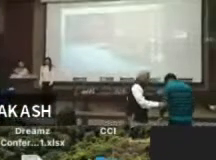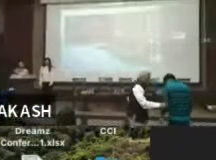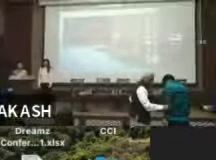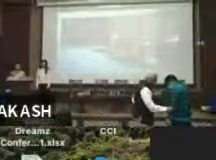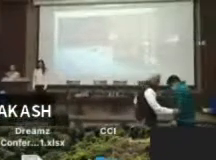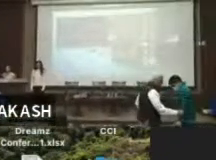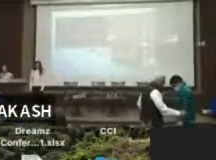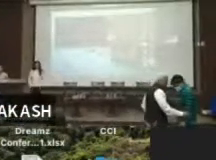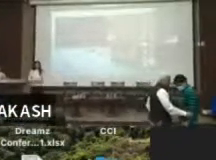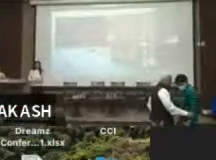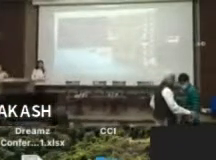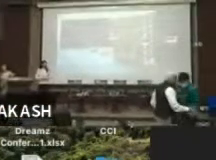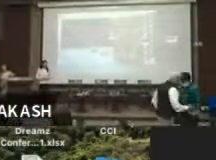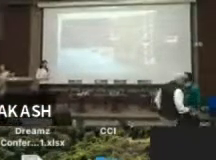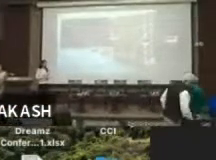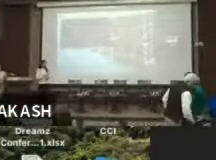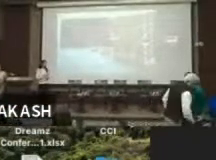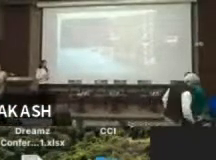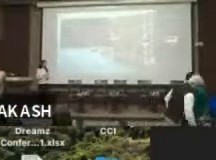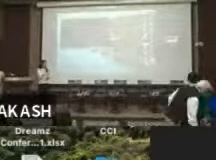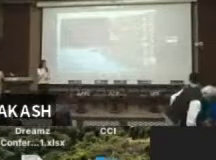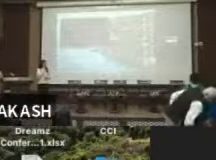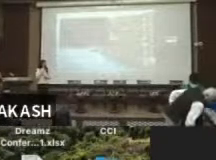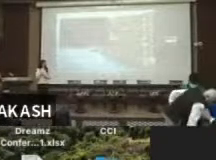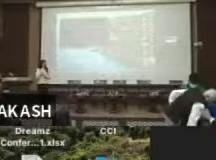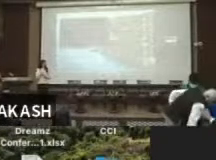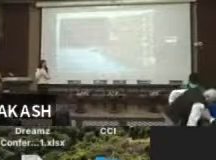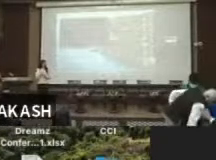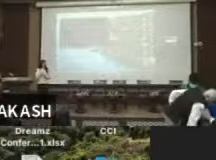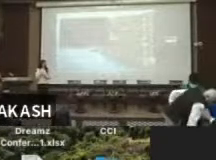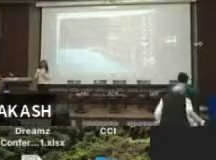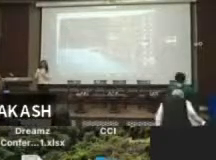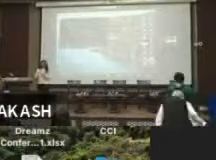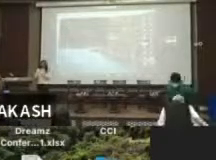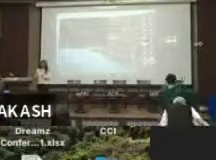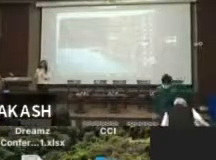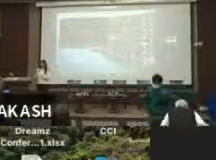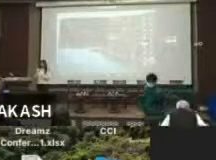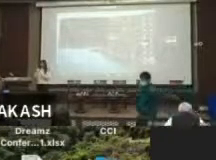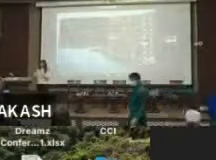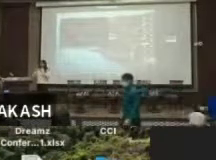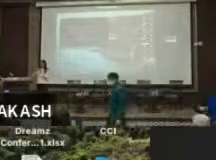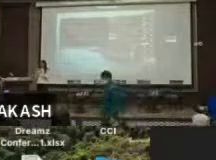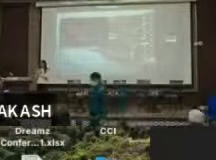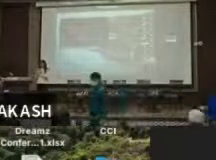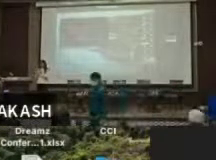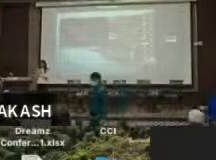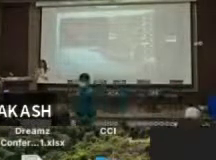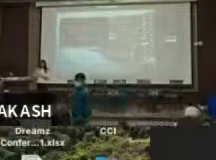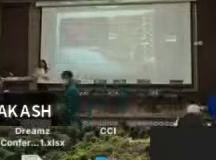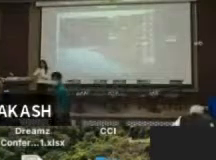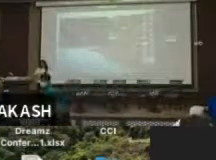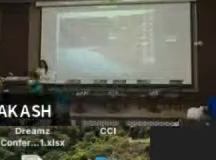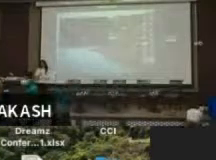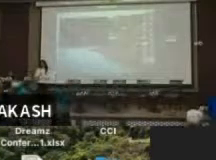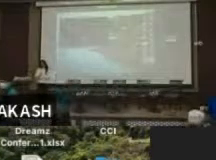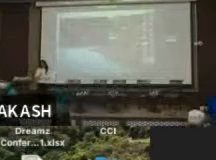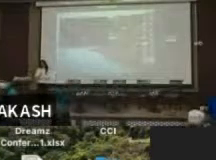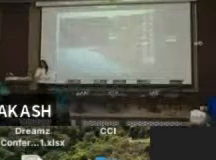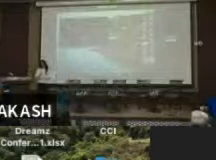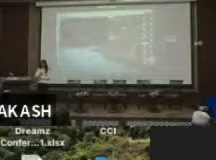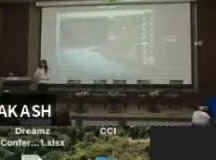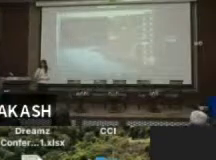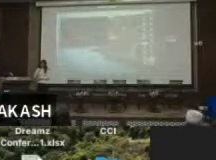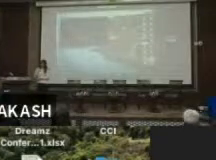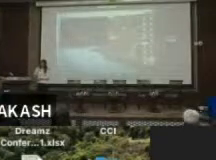If you were given a chance to speak to the world, what would you say? If I were given a chance, I would